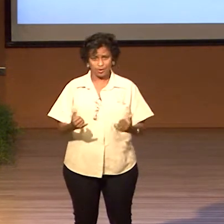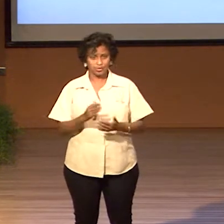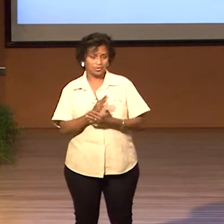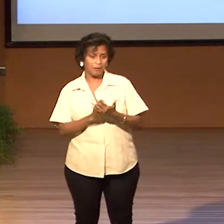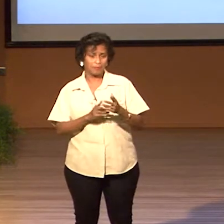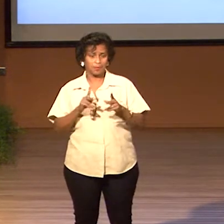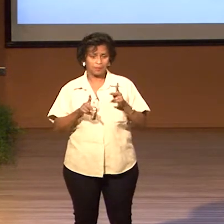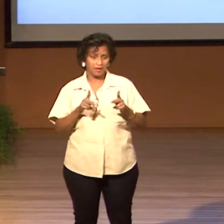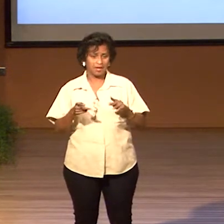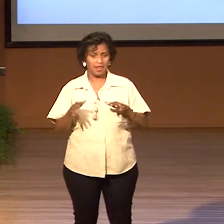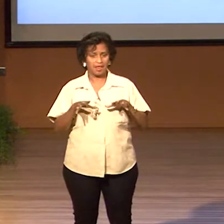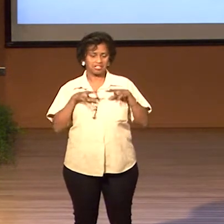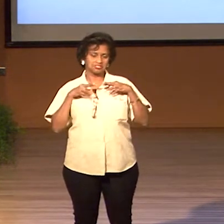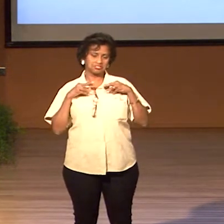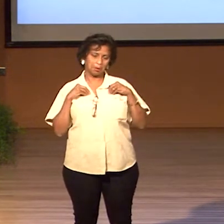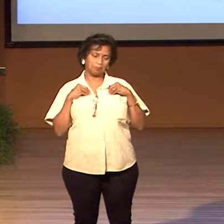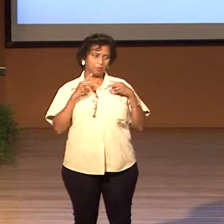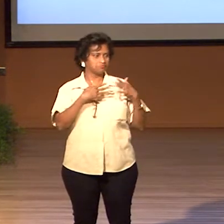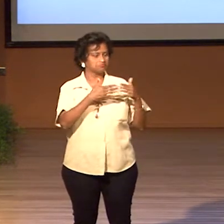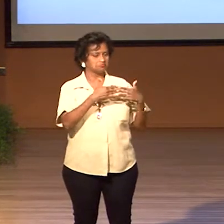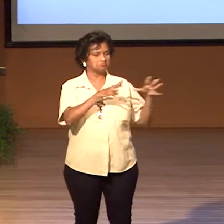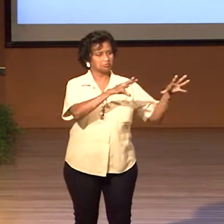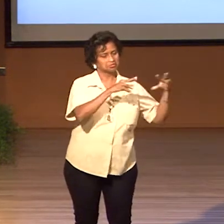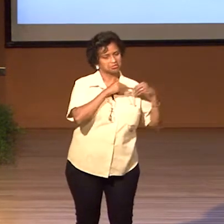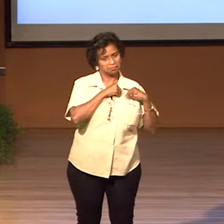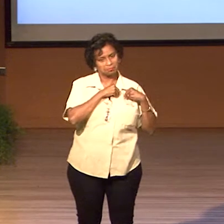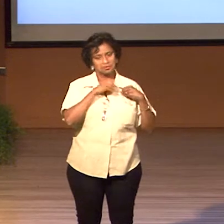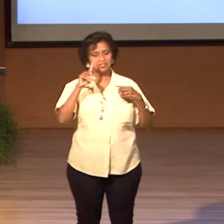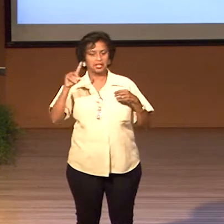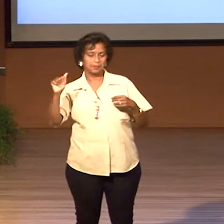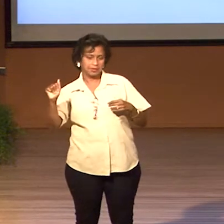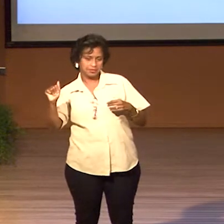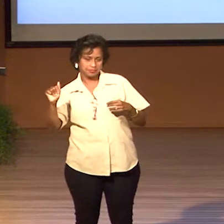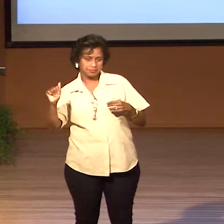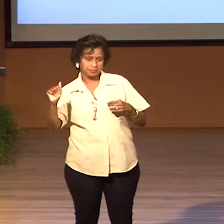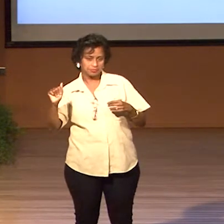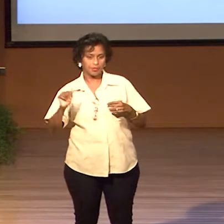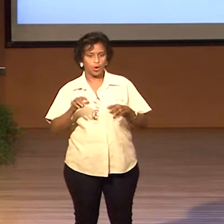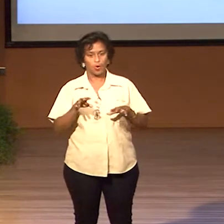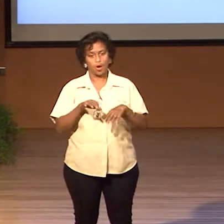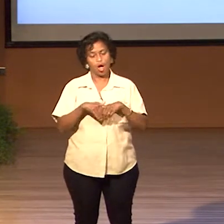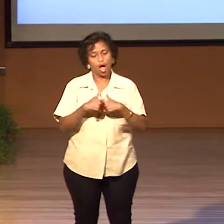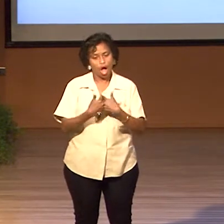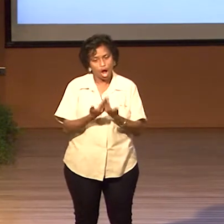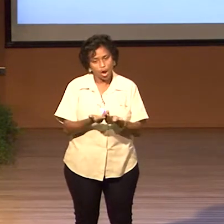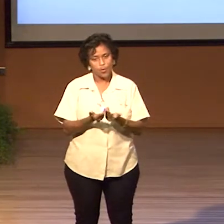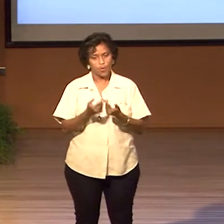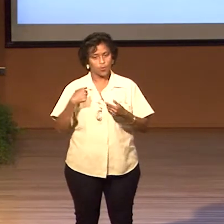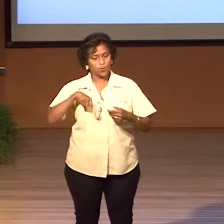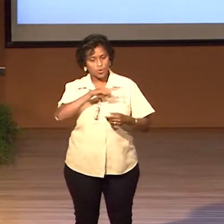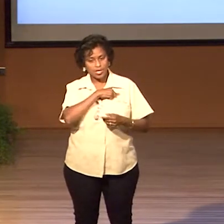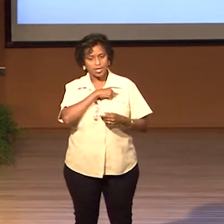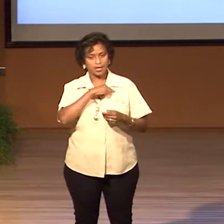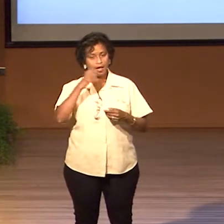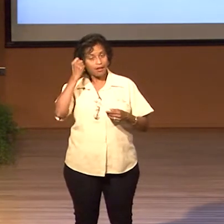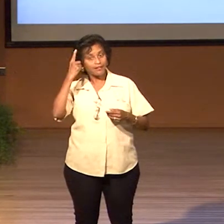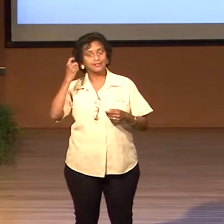of disability. But how does this change the meaning? How does this change the way we understand